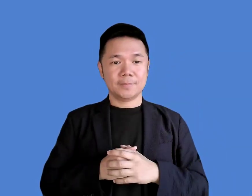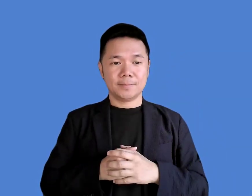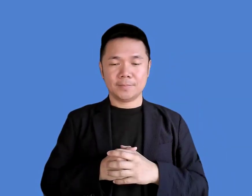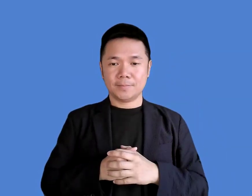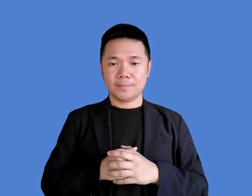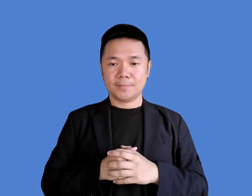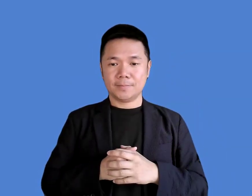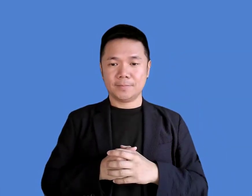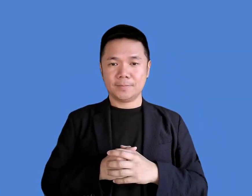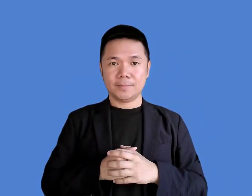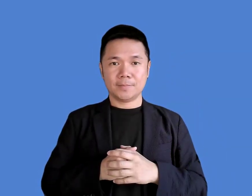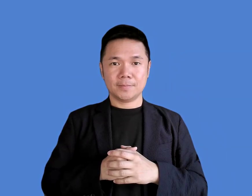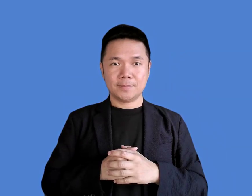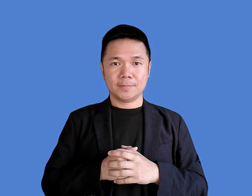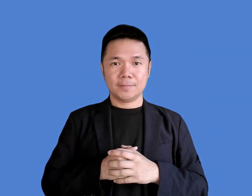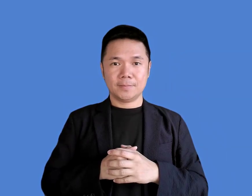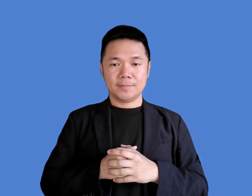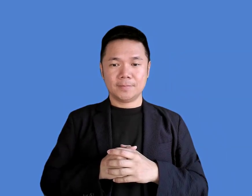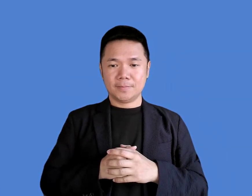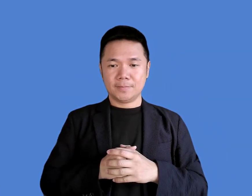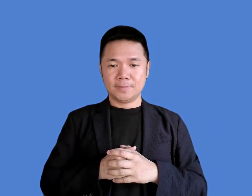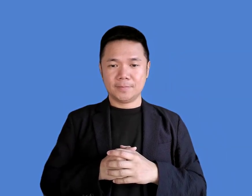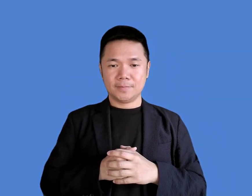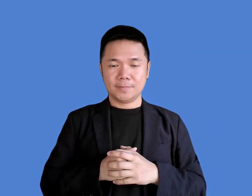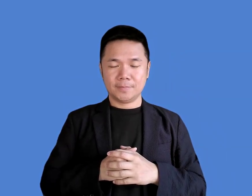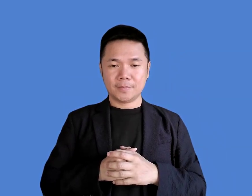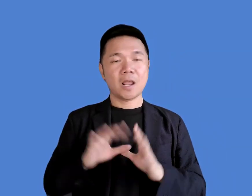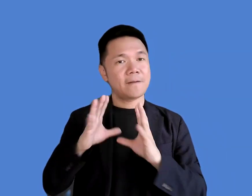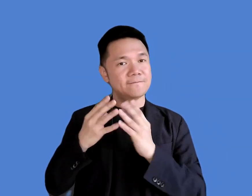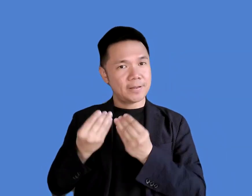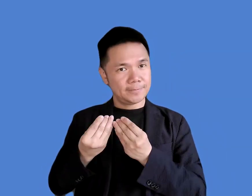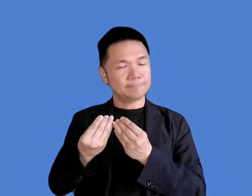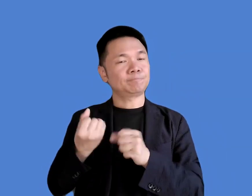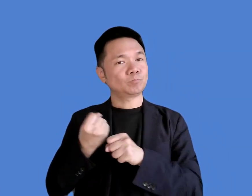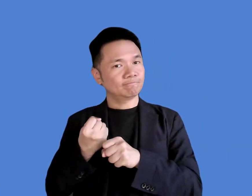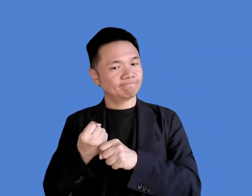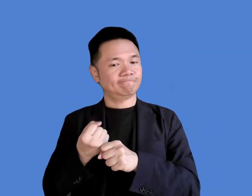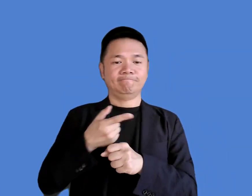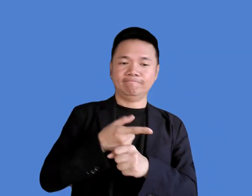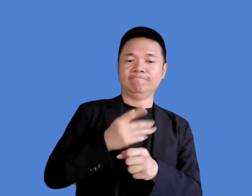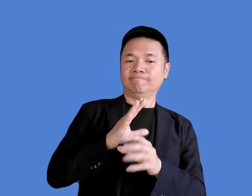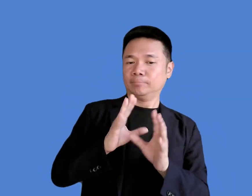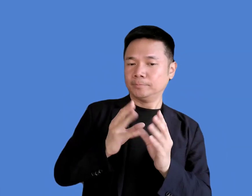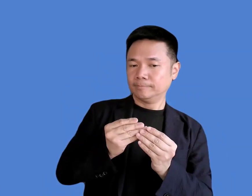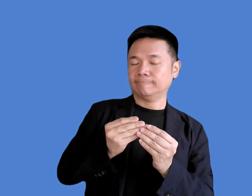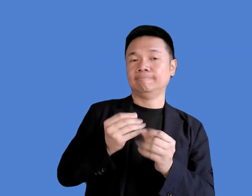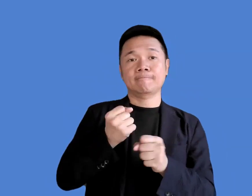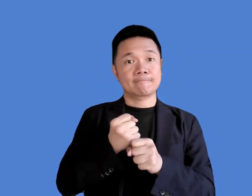Great. Okay, we see another care economy, homework conflict.